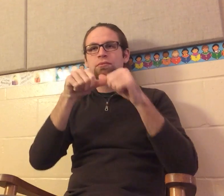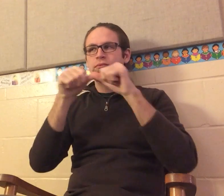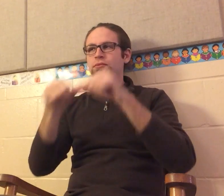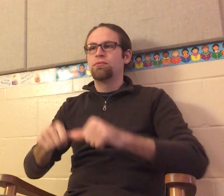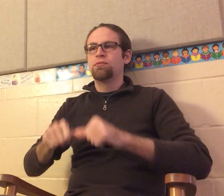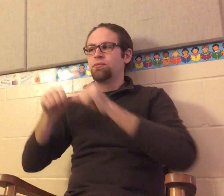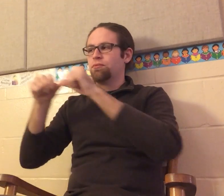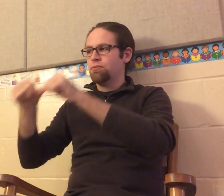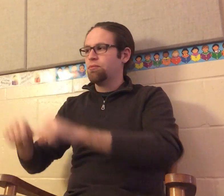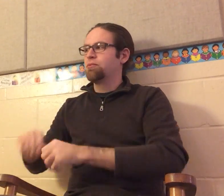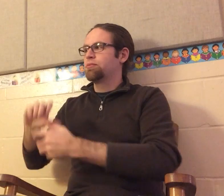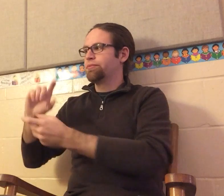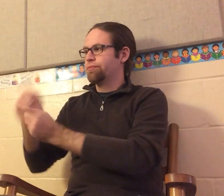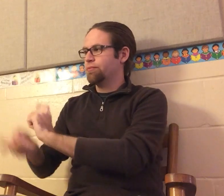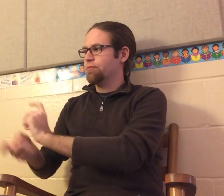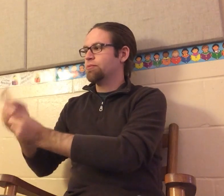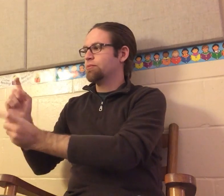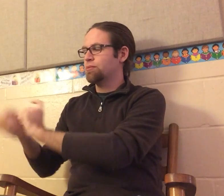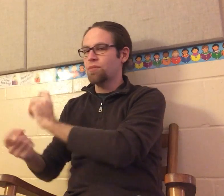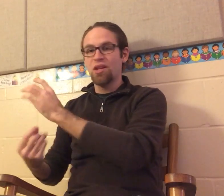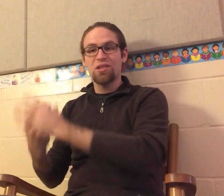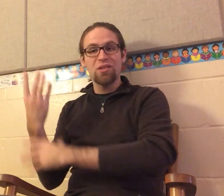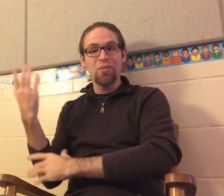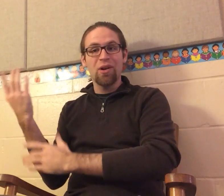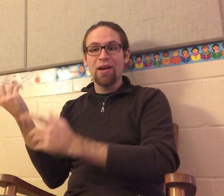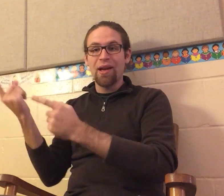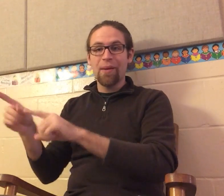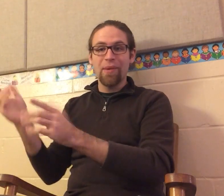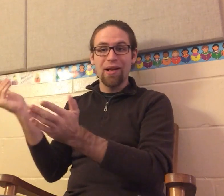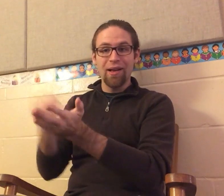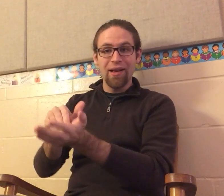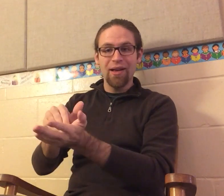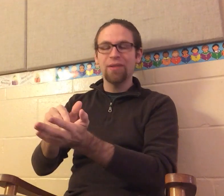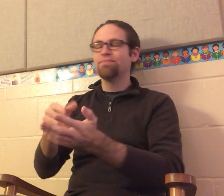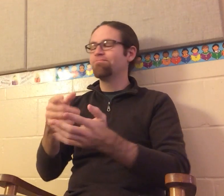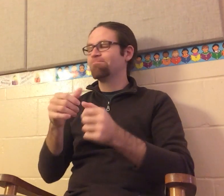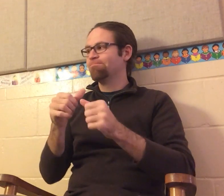returns, the cycle of growth will begin all over again and new life will appear on the earth.